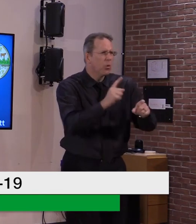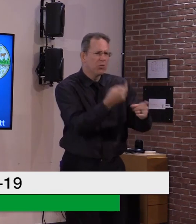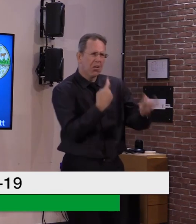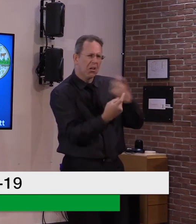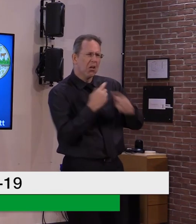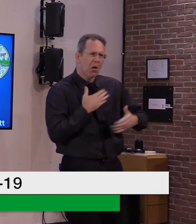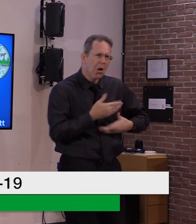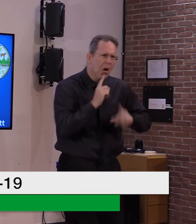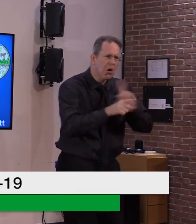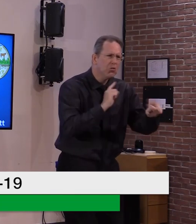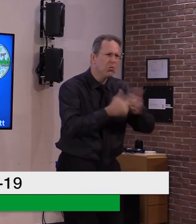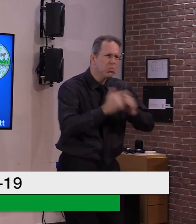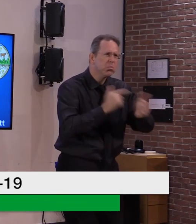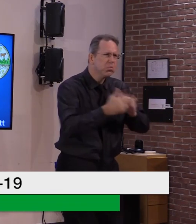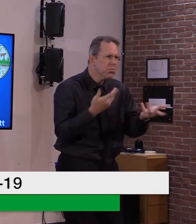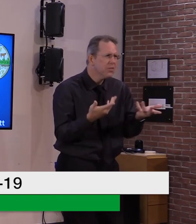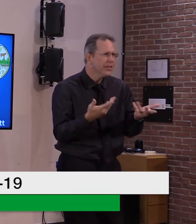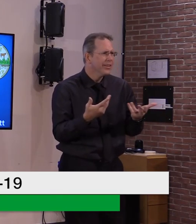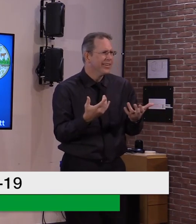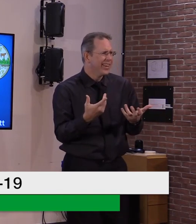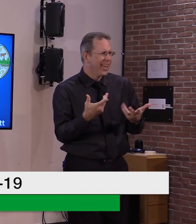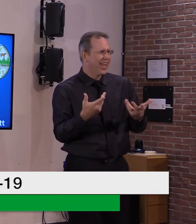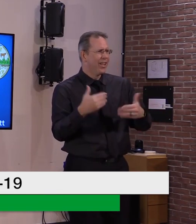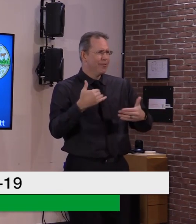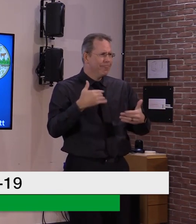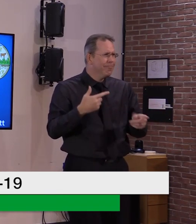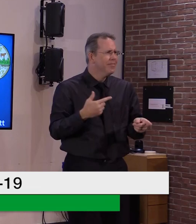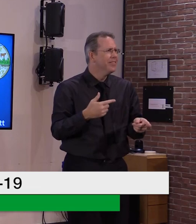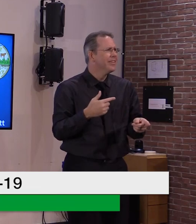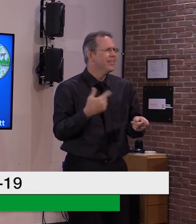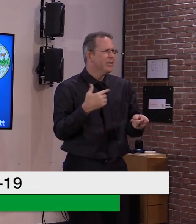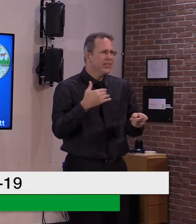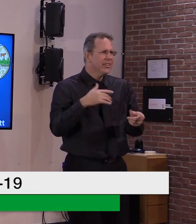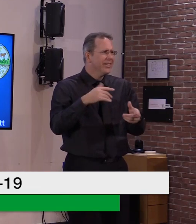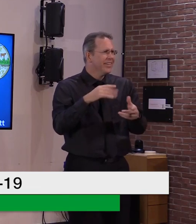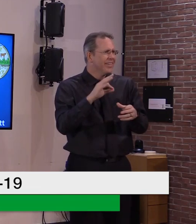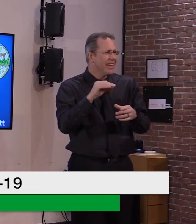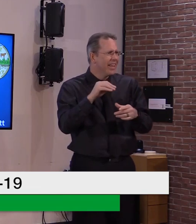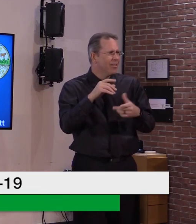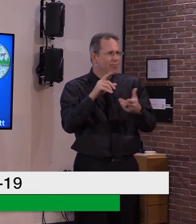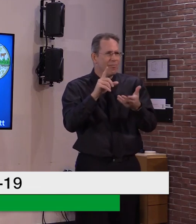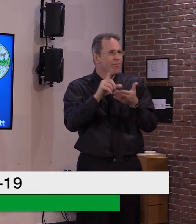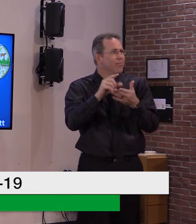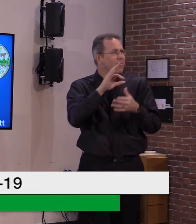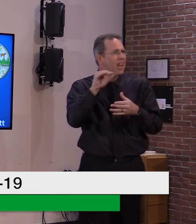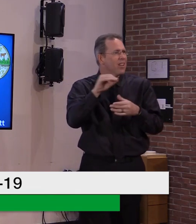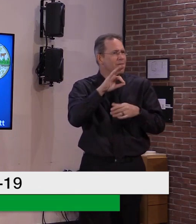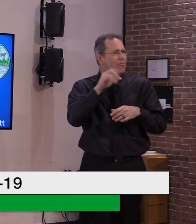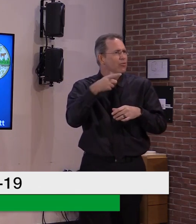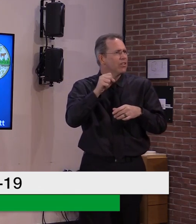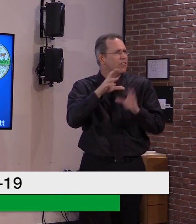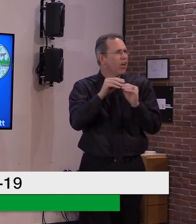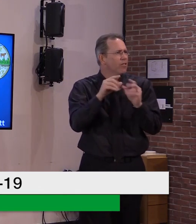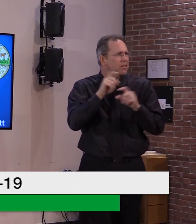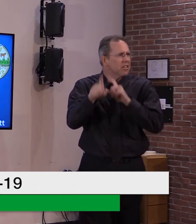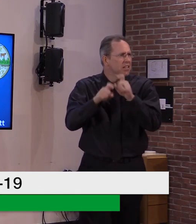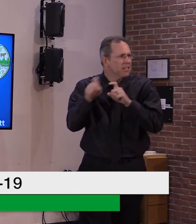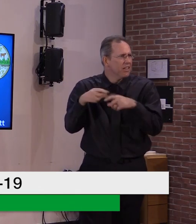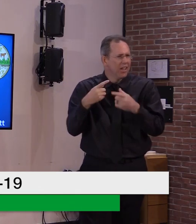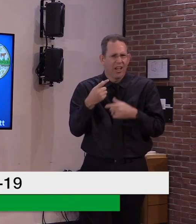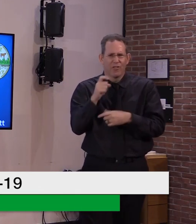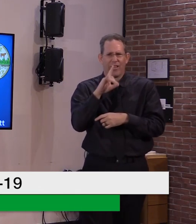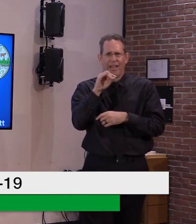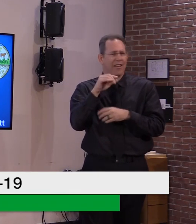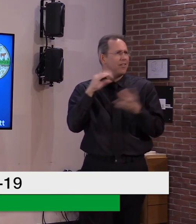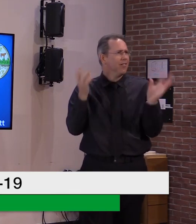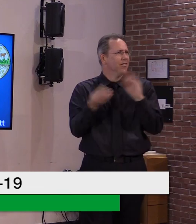90 press conferences answering any and all but that's probably about 180 hours as journalists we